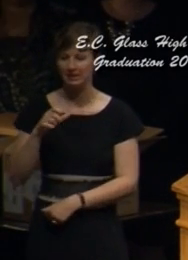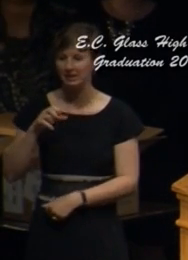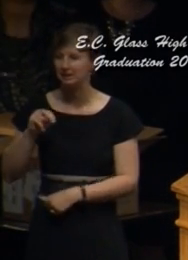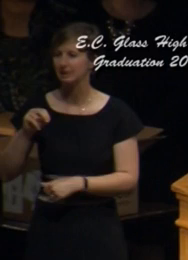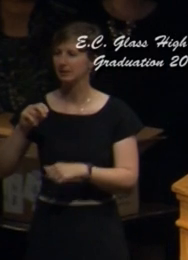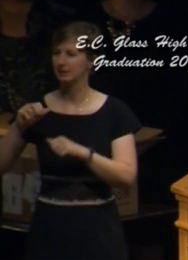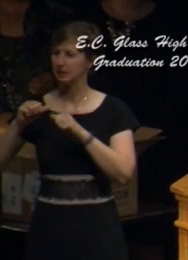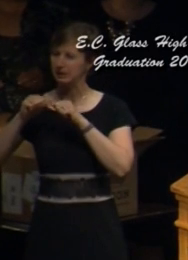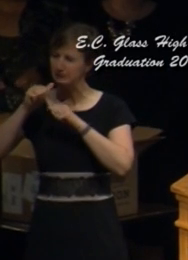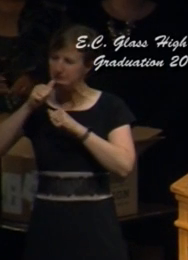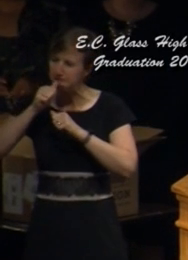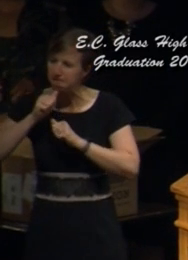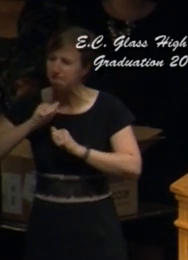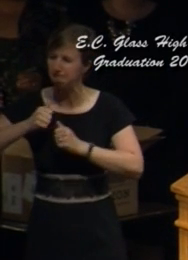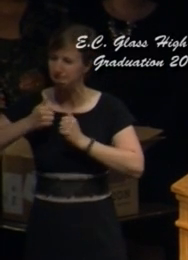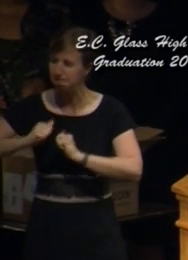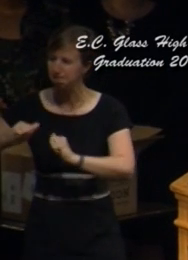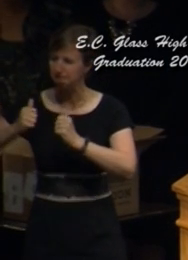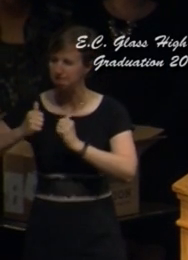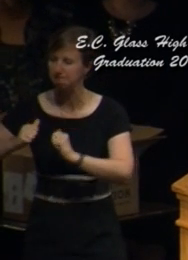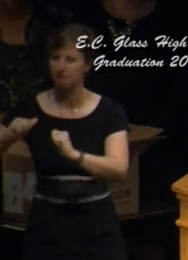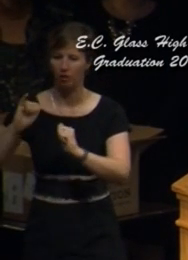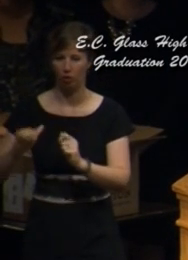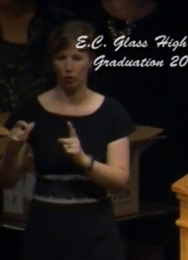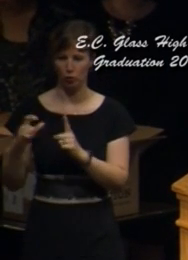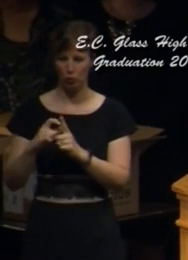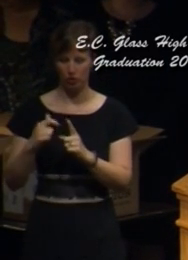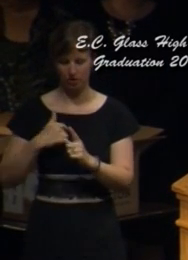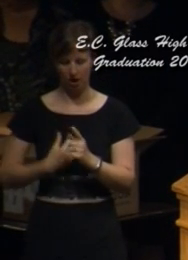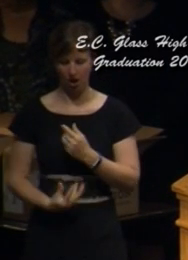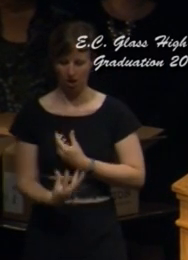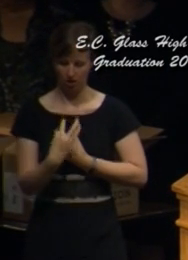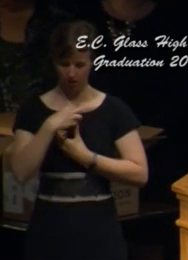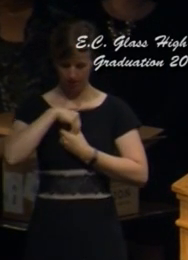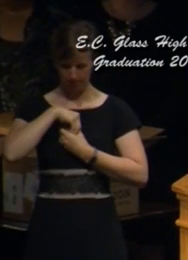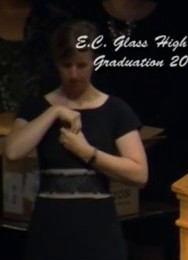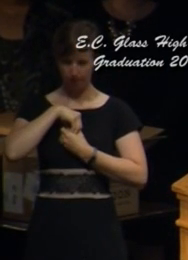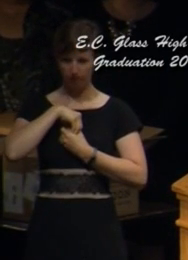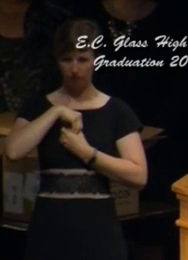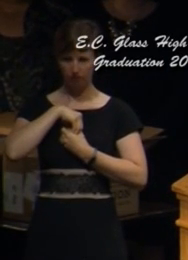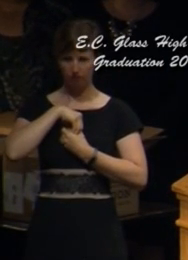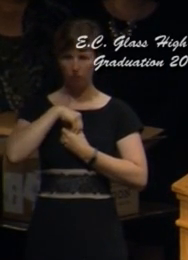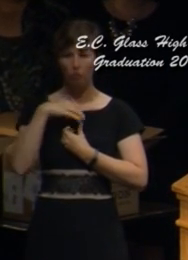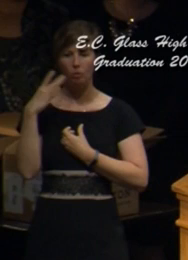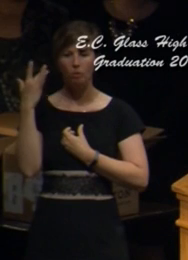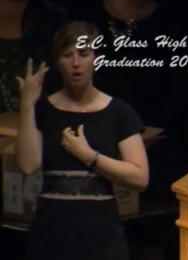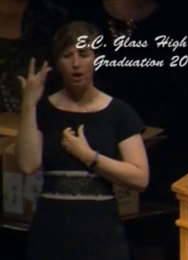perseverance, those are the words I live by, and here is why.